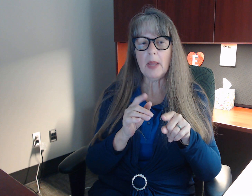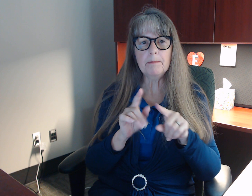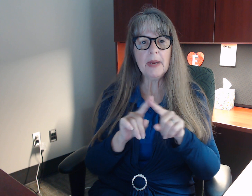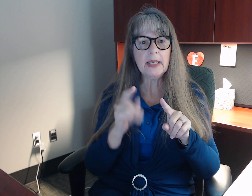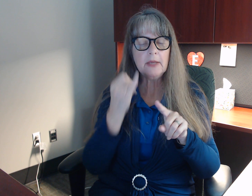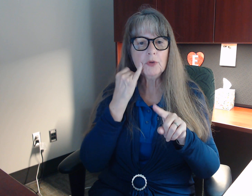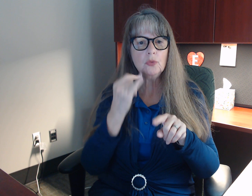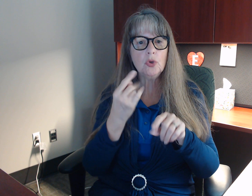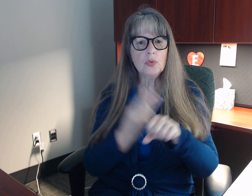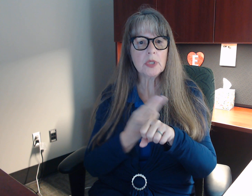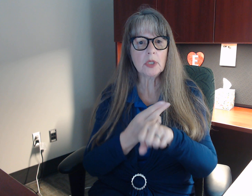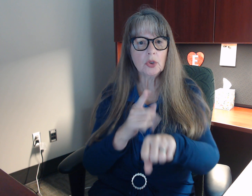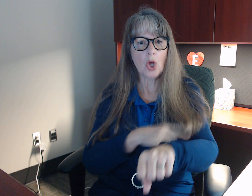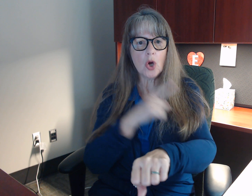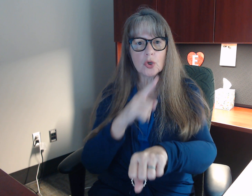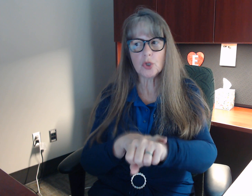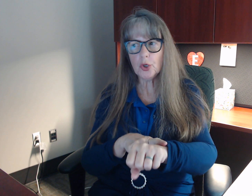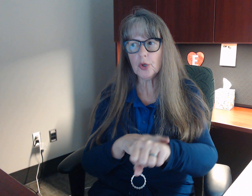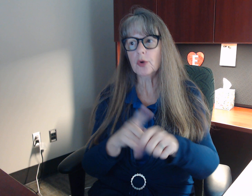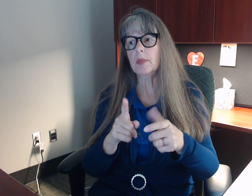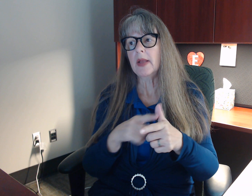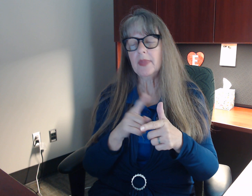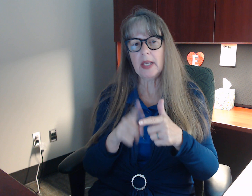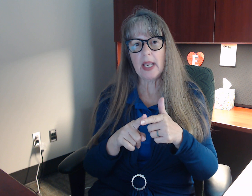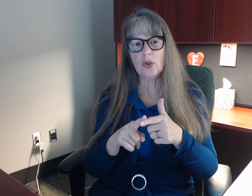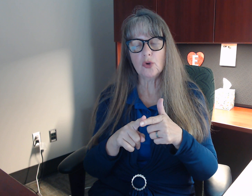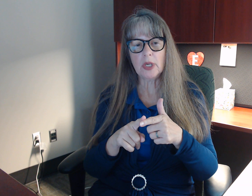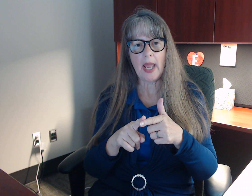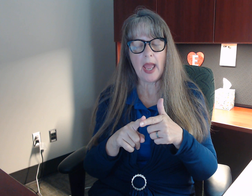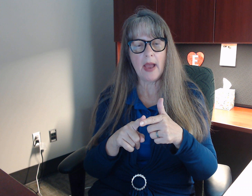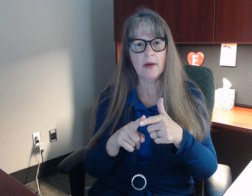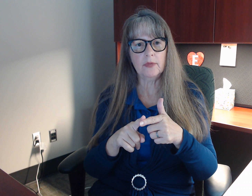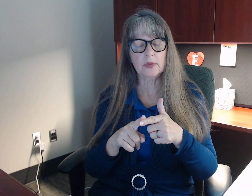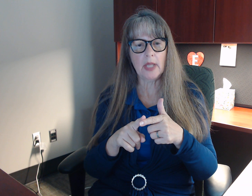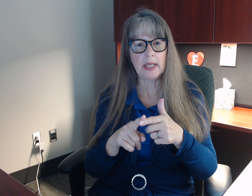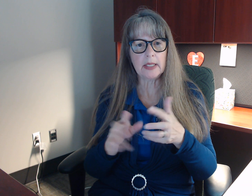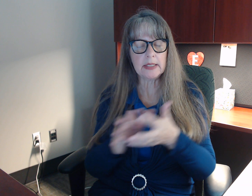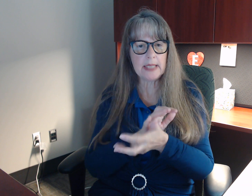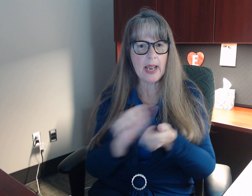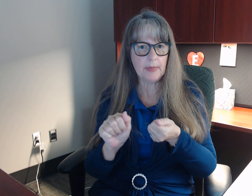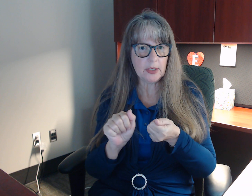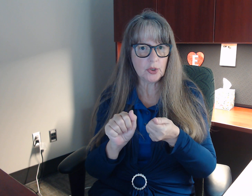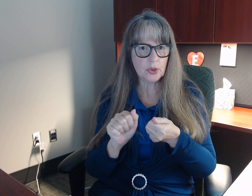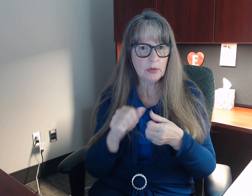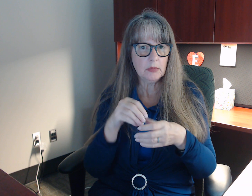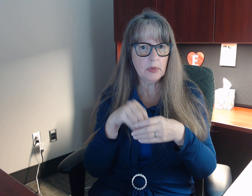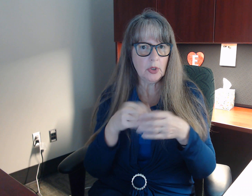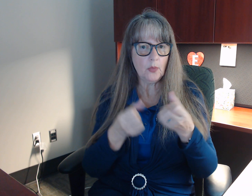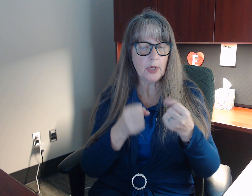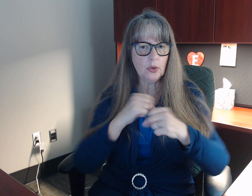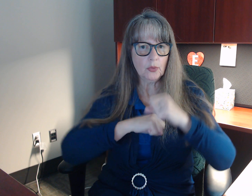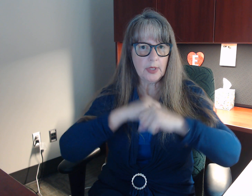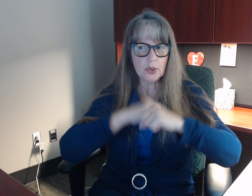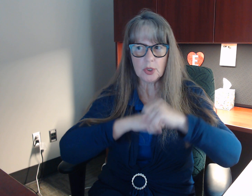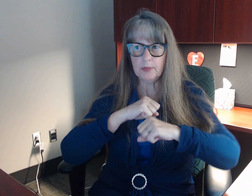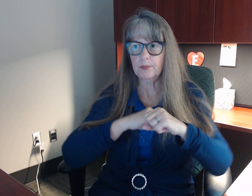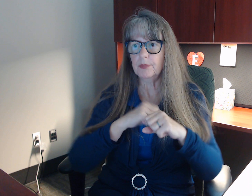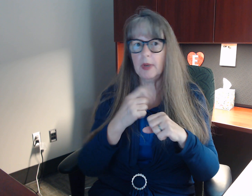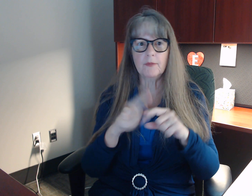But if you use it long term, then you can have like damage, in your engine. But for